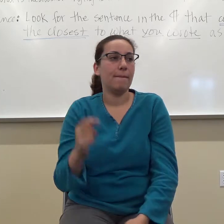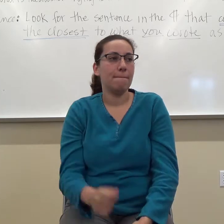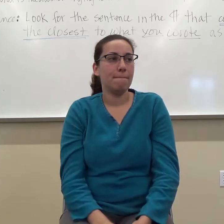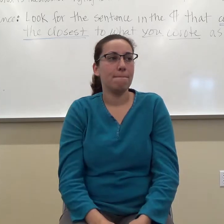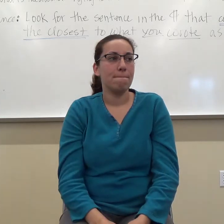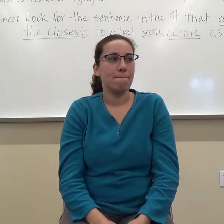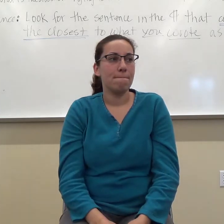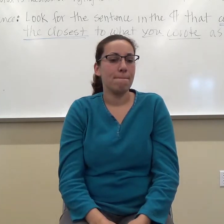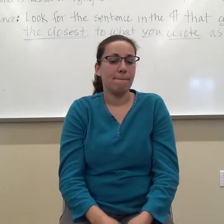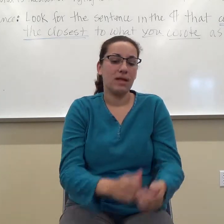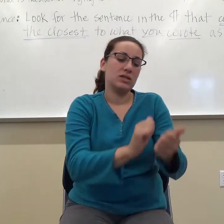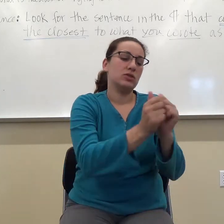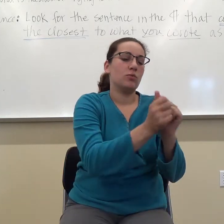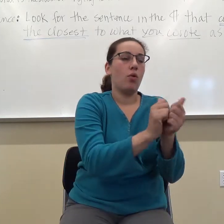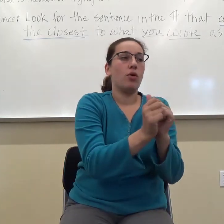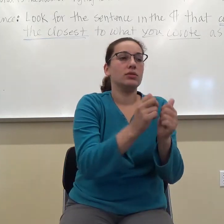hobbies. This is an example.